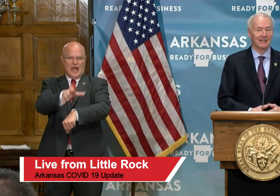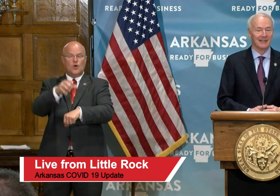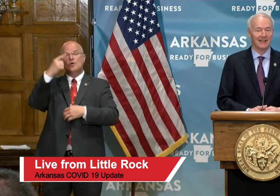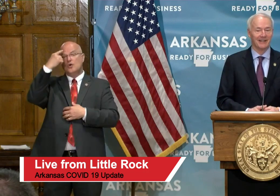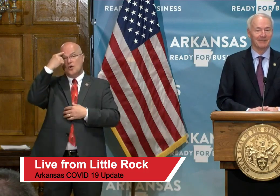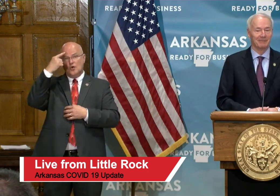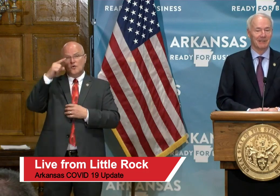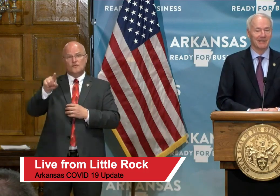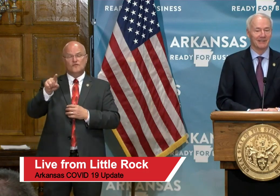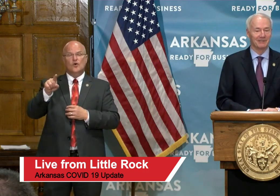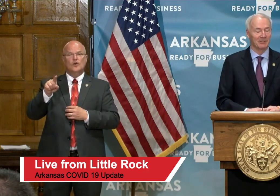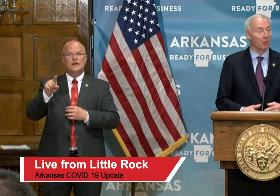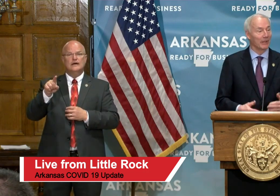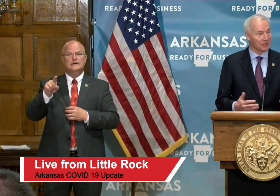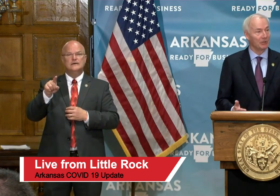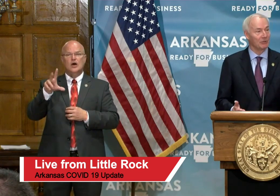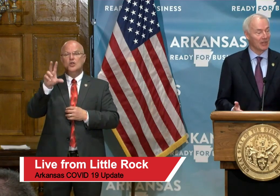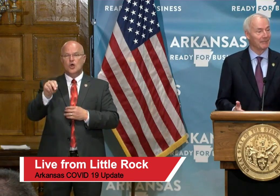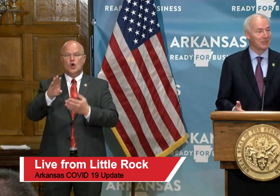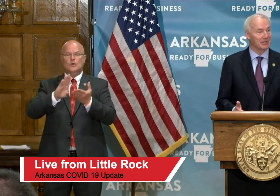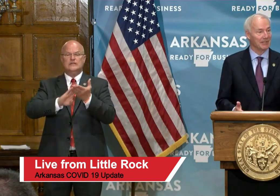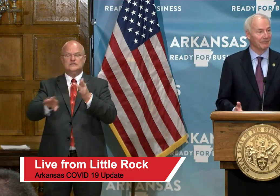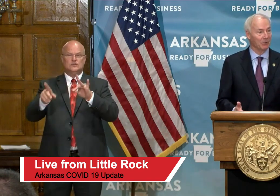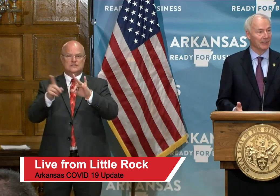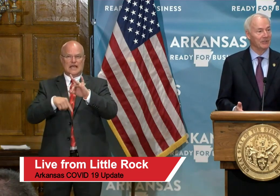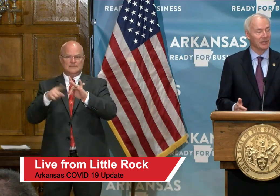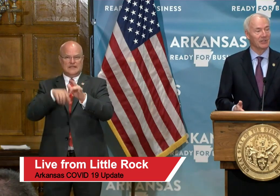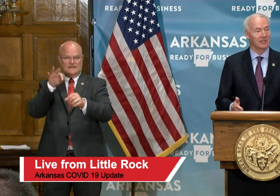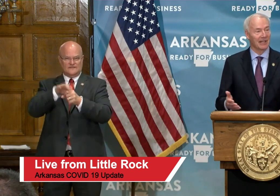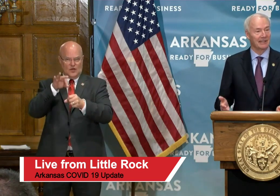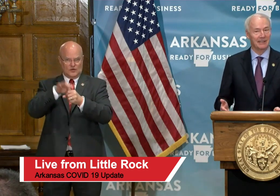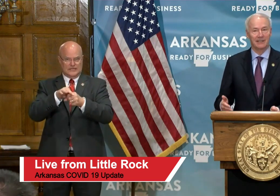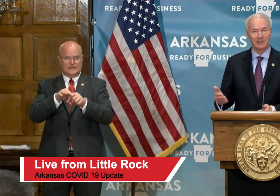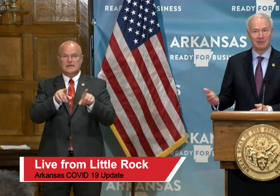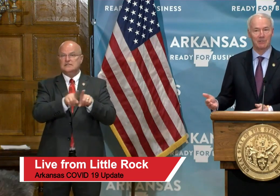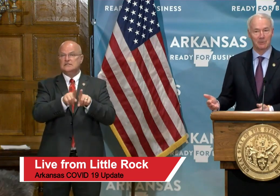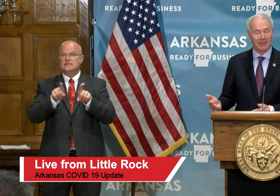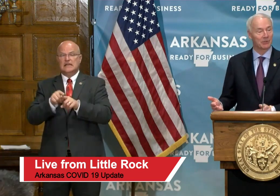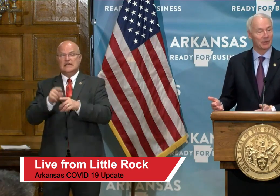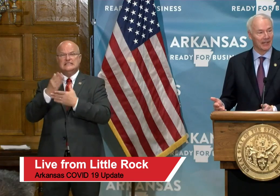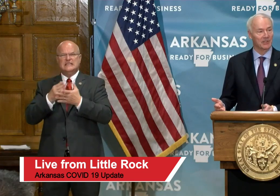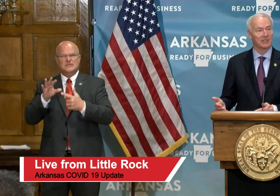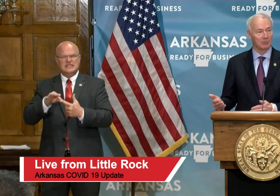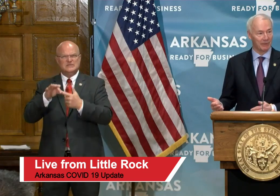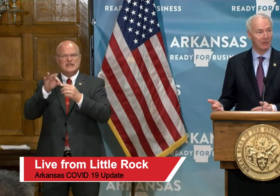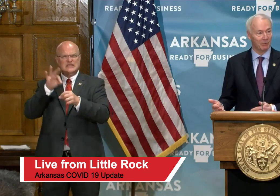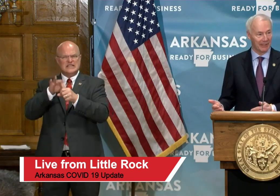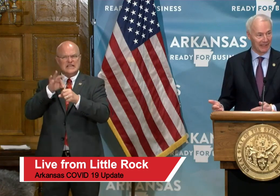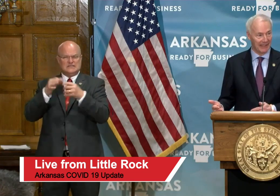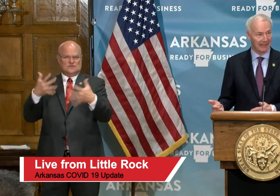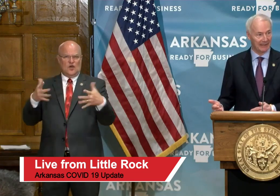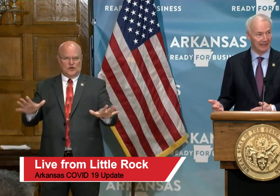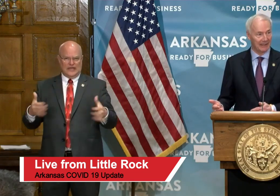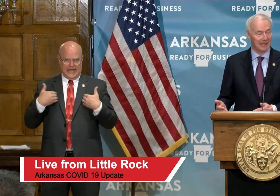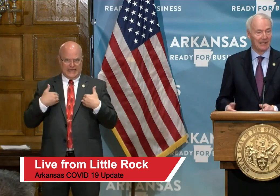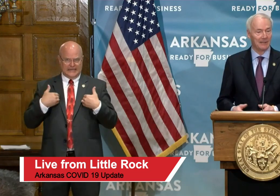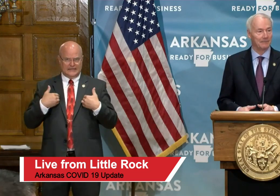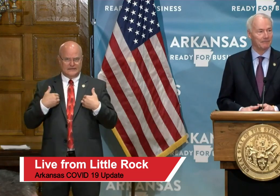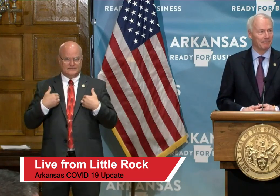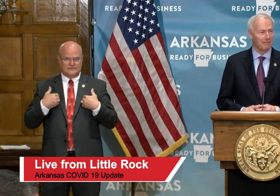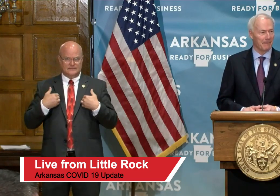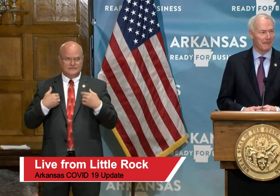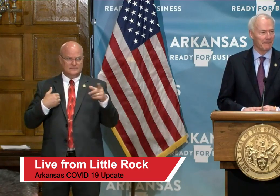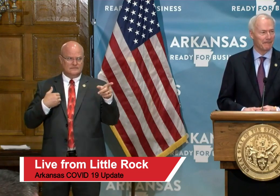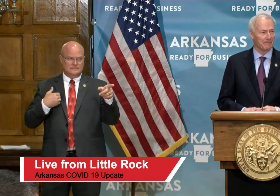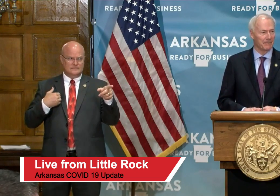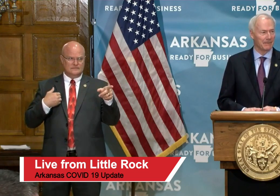for no excuse absentee voting, just as I did in some of the special elections that we've already had. Would there be